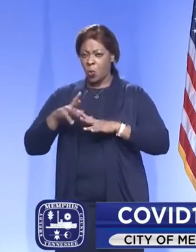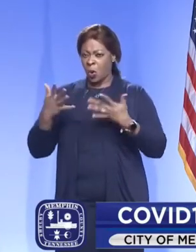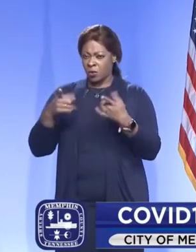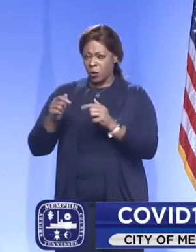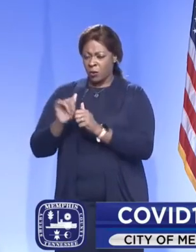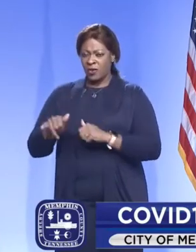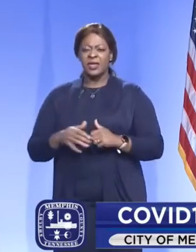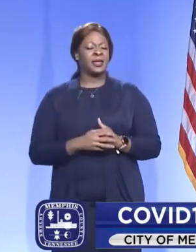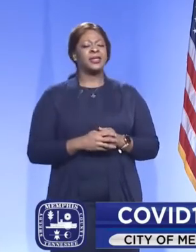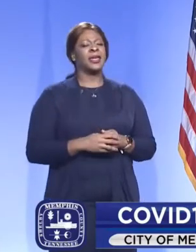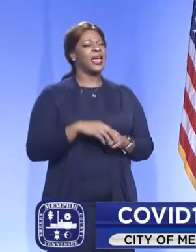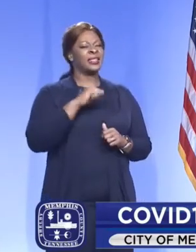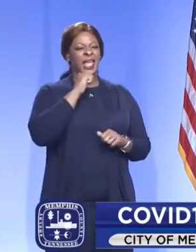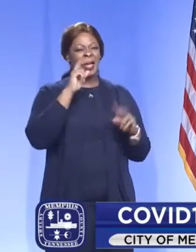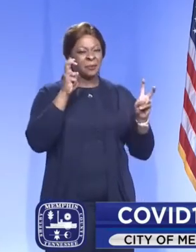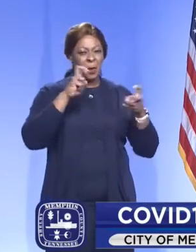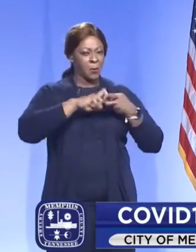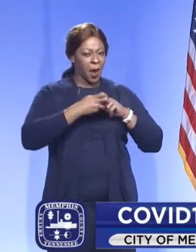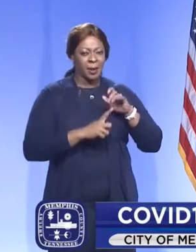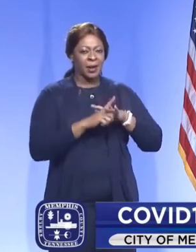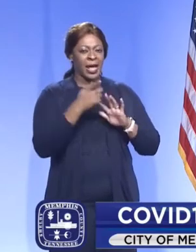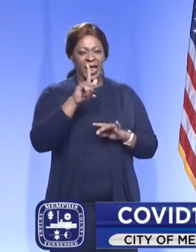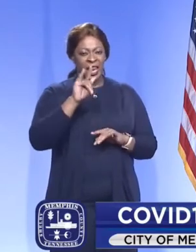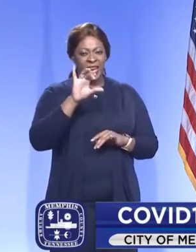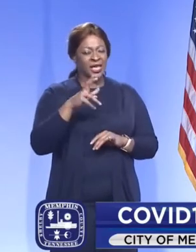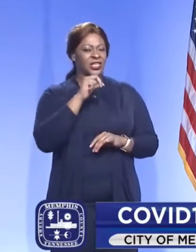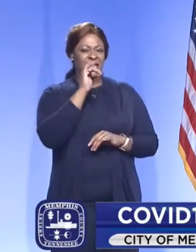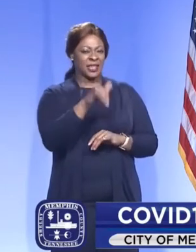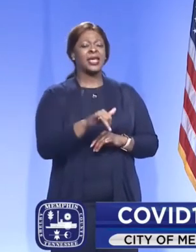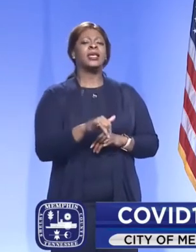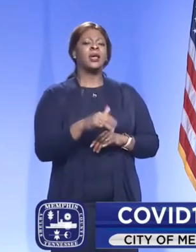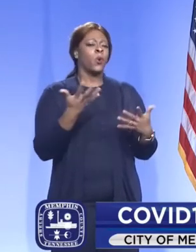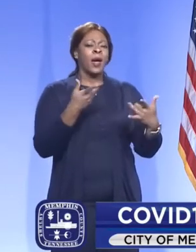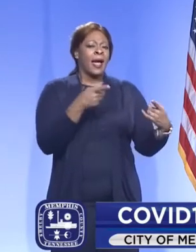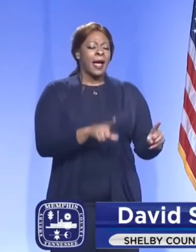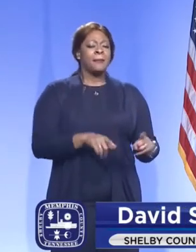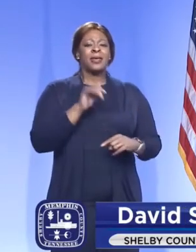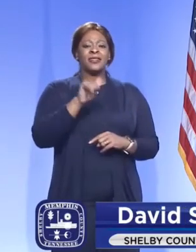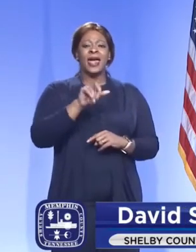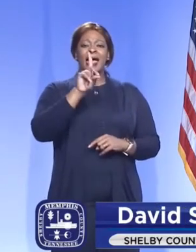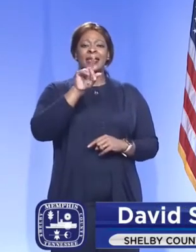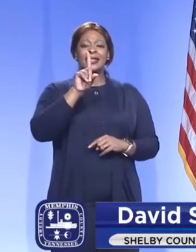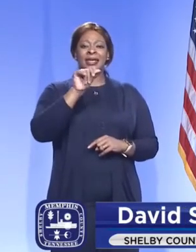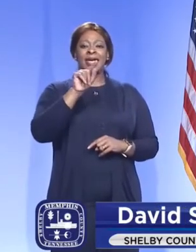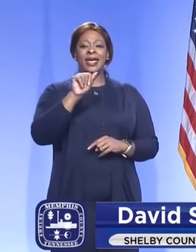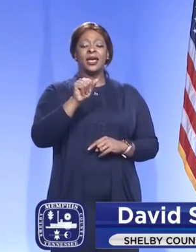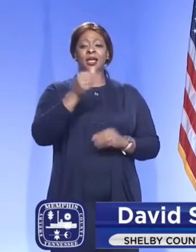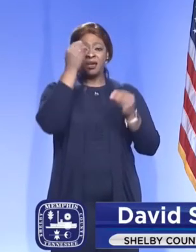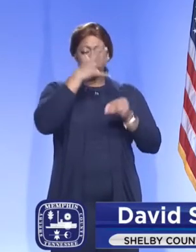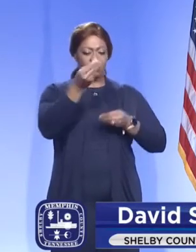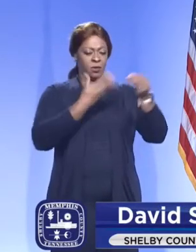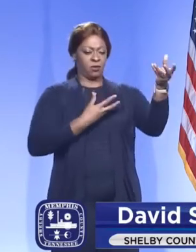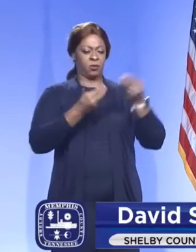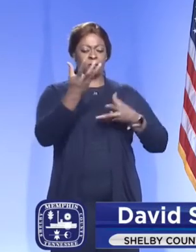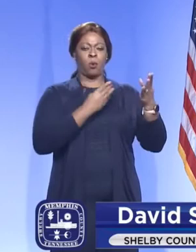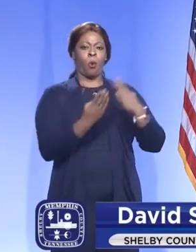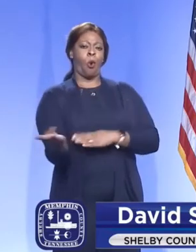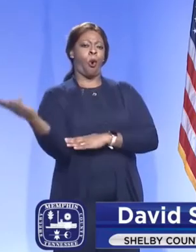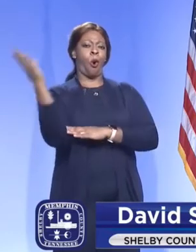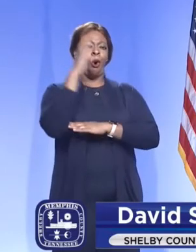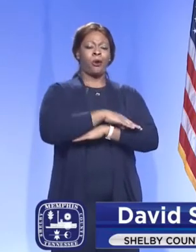Thank you. My follow-up, earlier this week, there were 161 tests reported, and that was a reporting glitch.